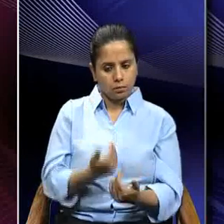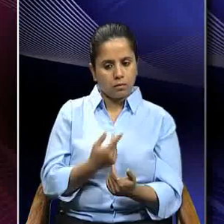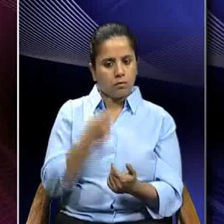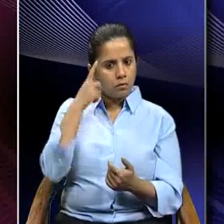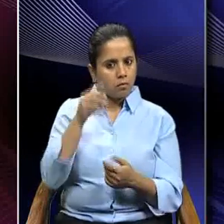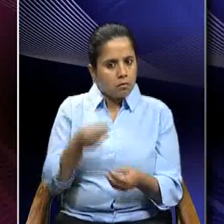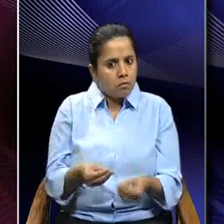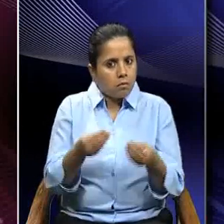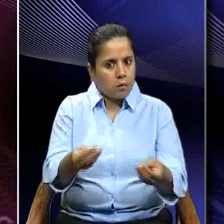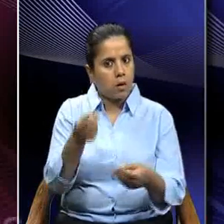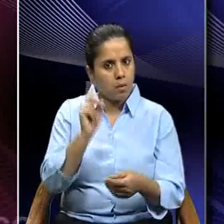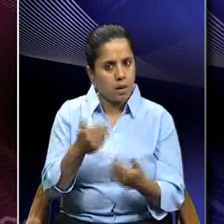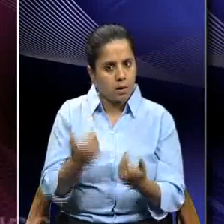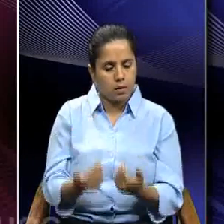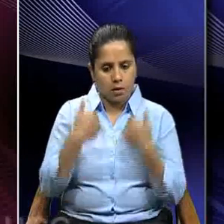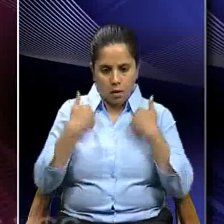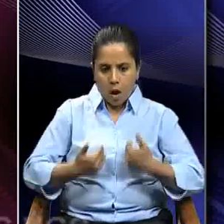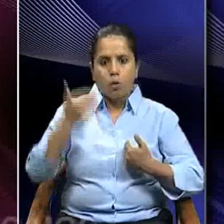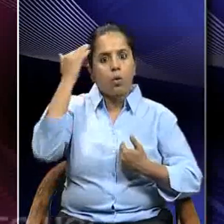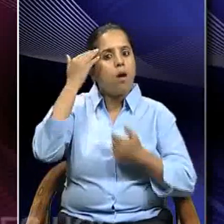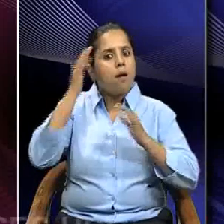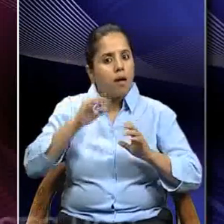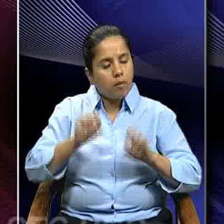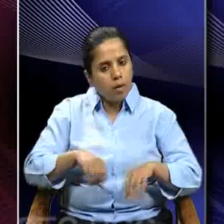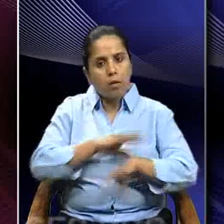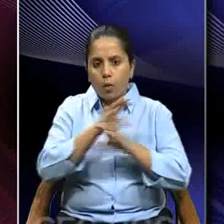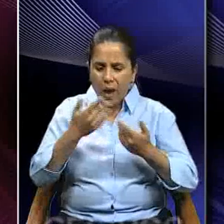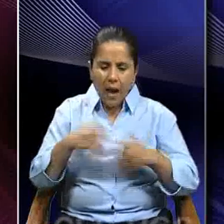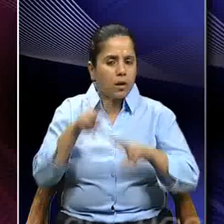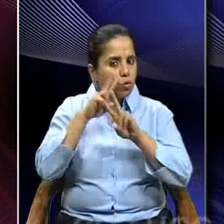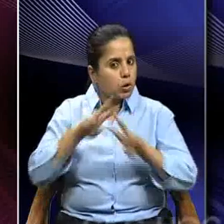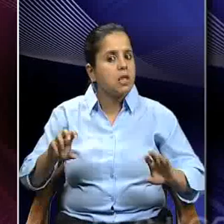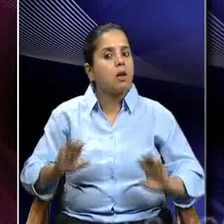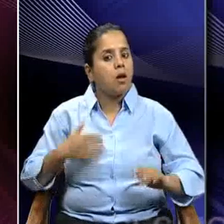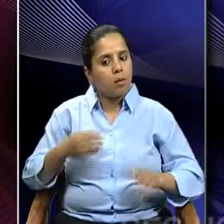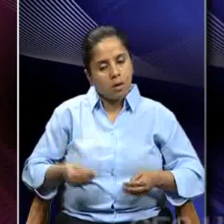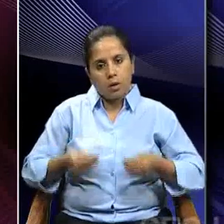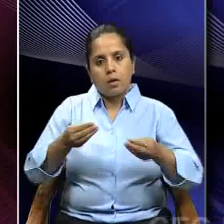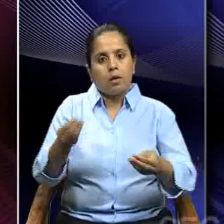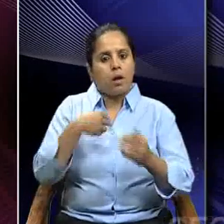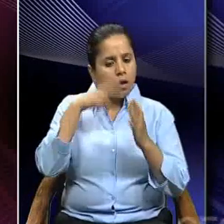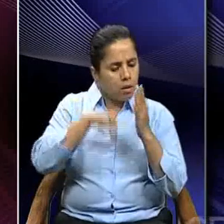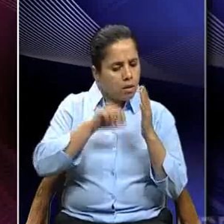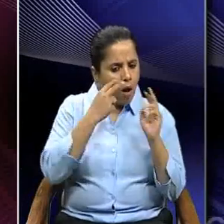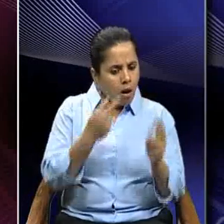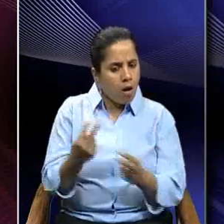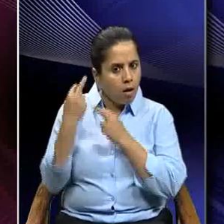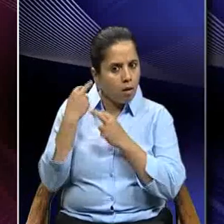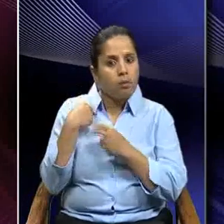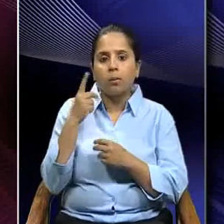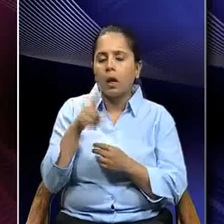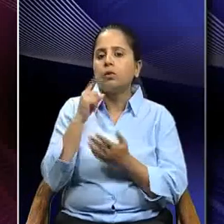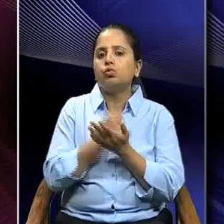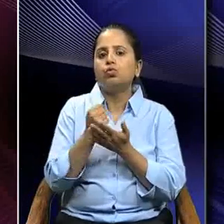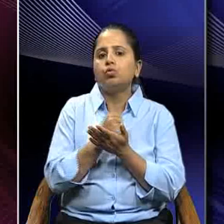contribute to the existing body of knowledge. In every research, when we do the literature review, we always try to